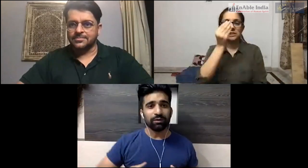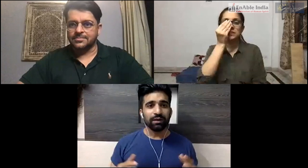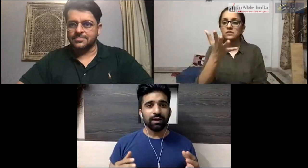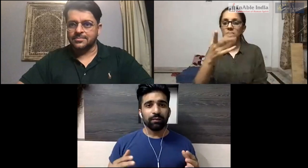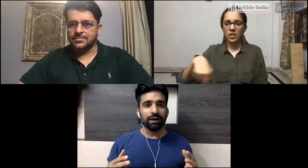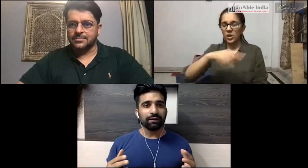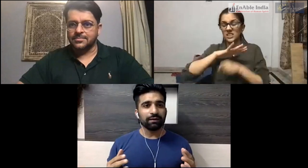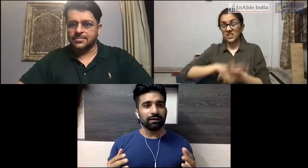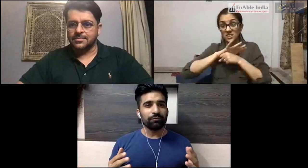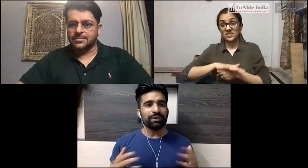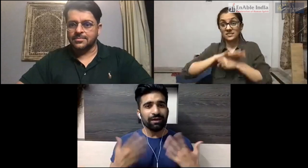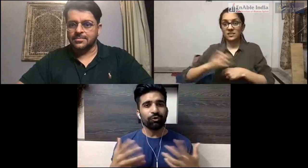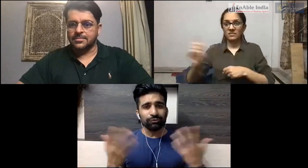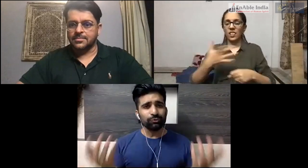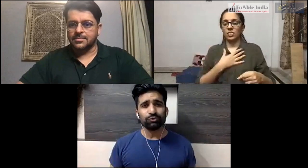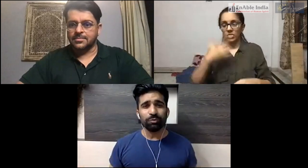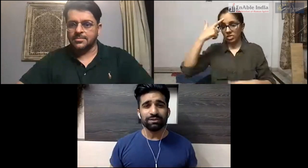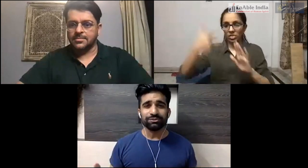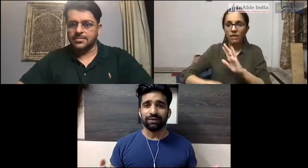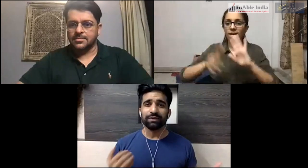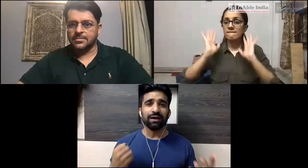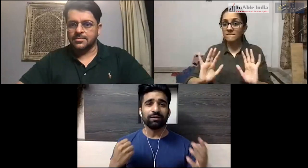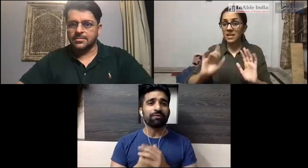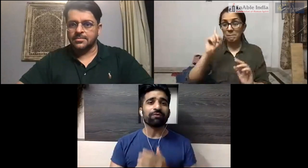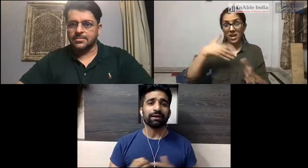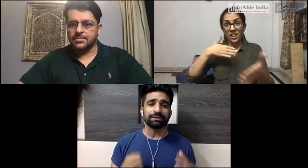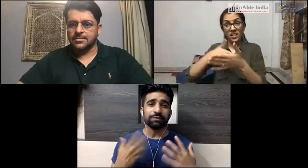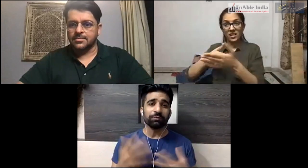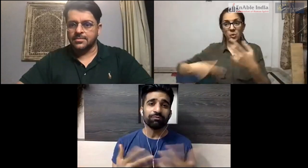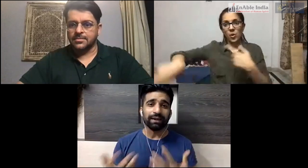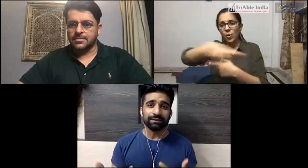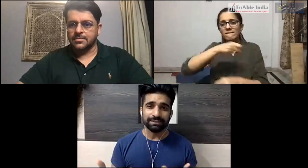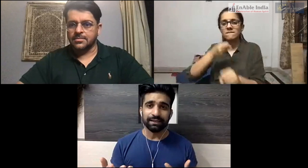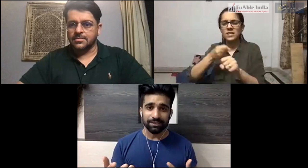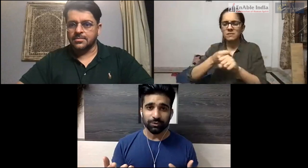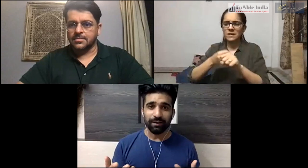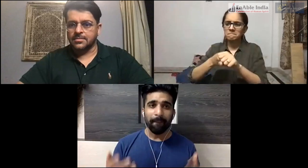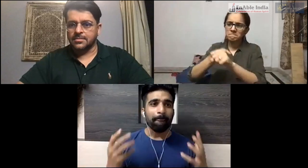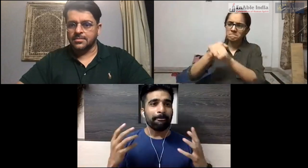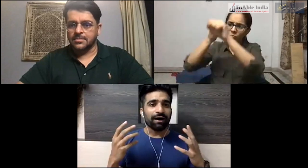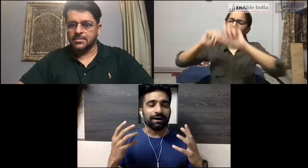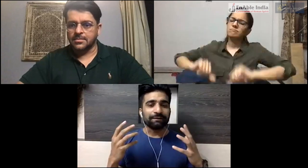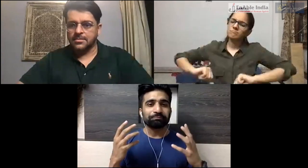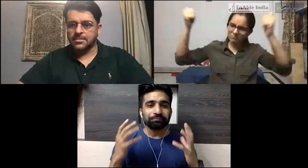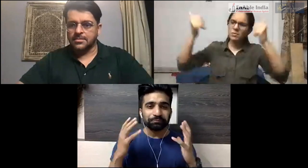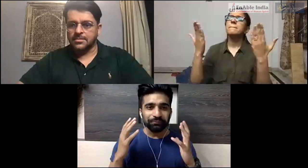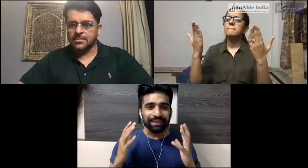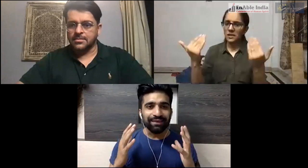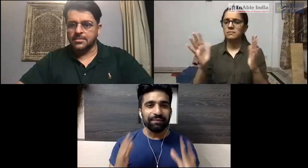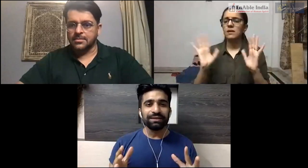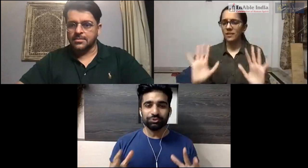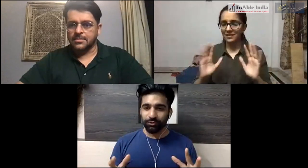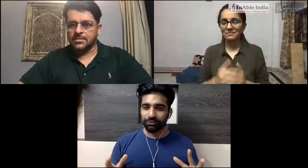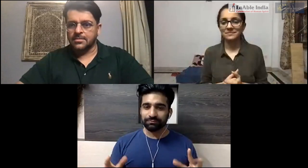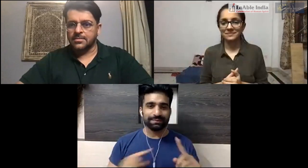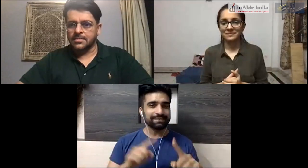down, but we have gone through so much, right? We are fighters, and we will fight this thing as well. um, Let